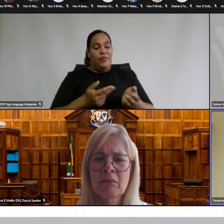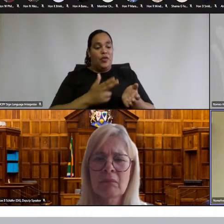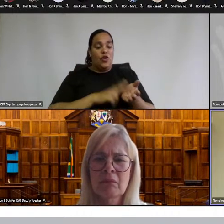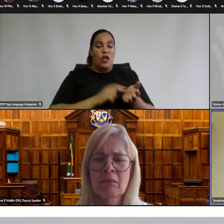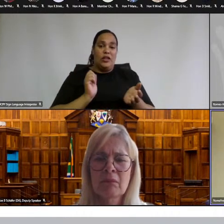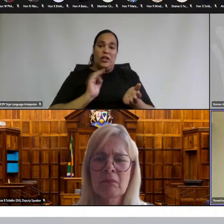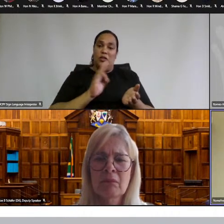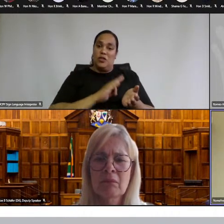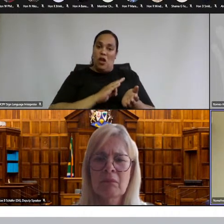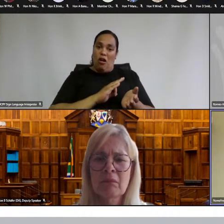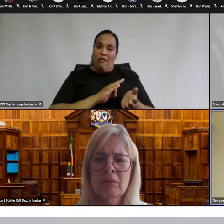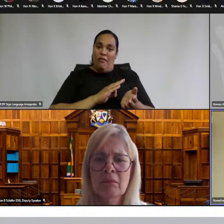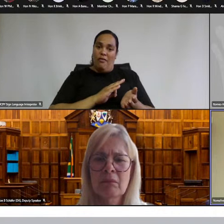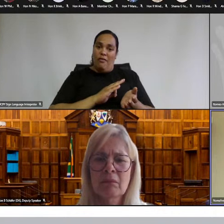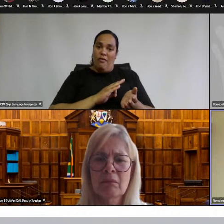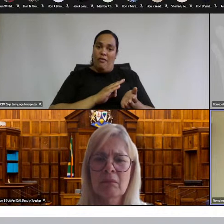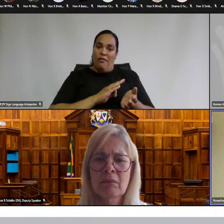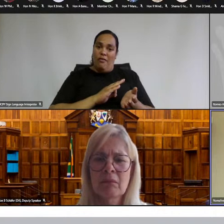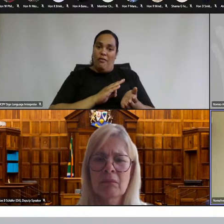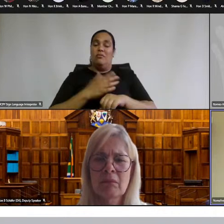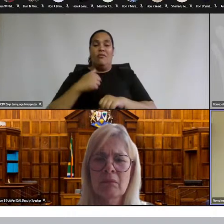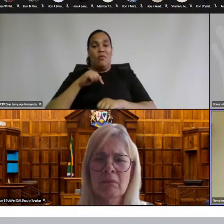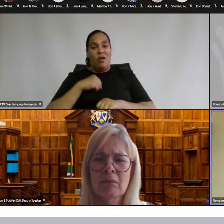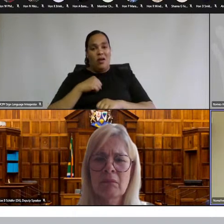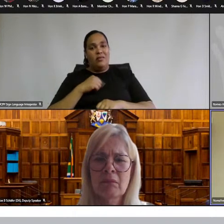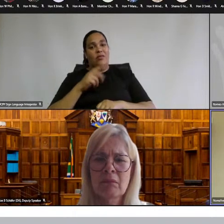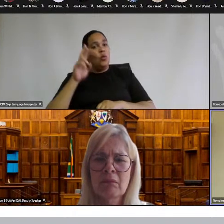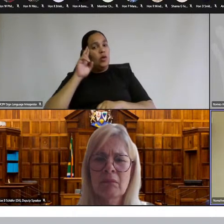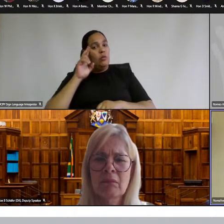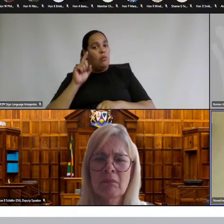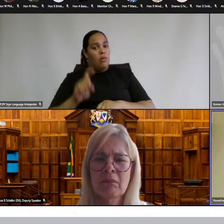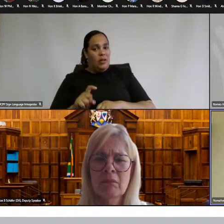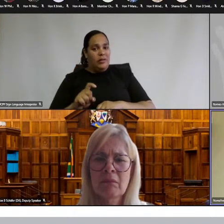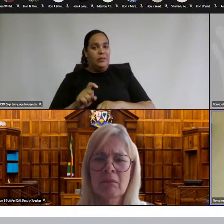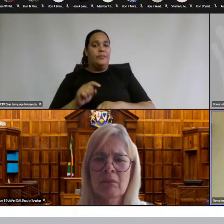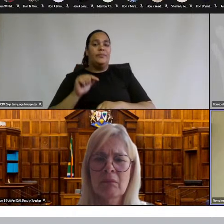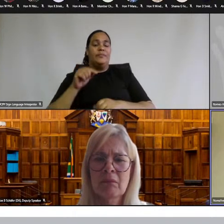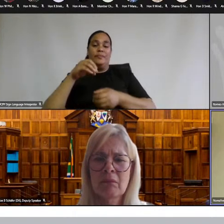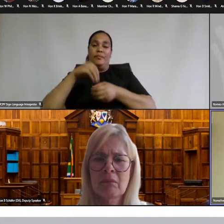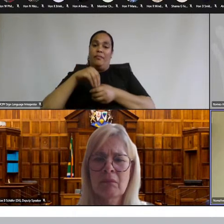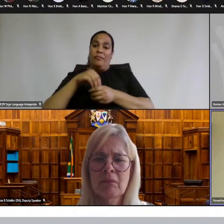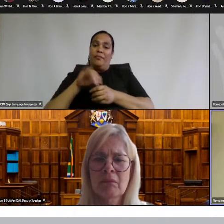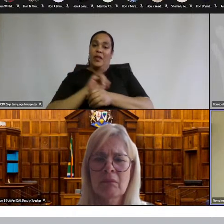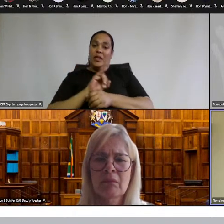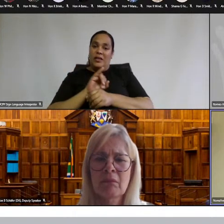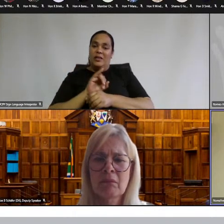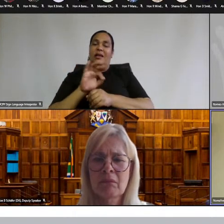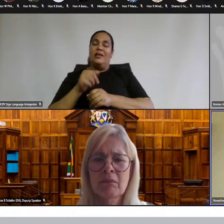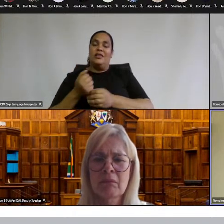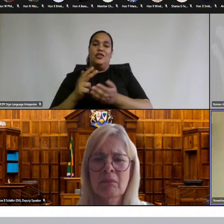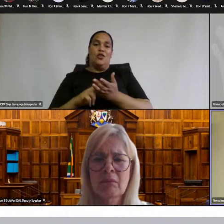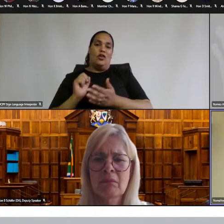staff permanent for us, you must remember that the interns are contract staff.